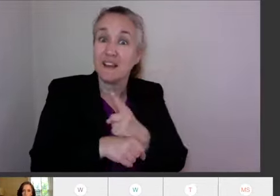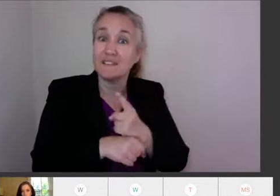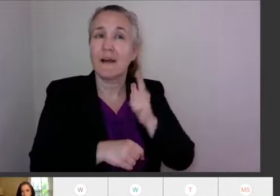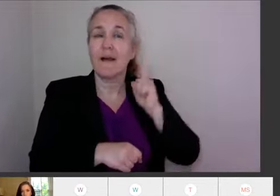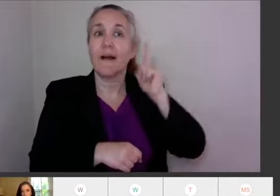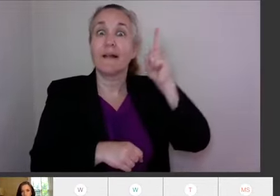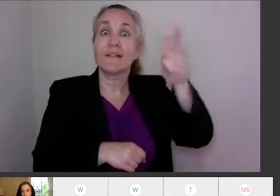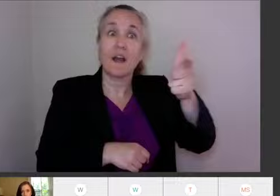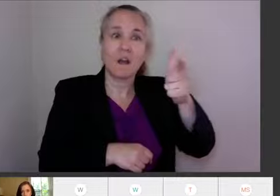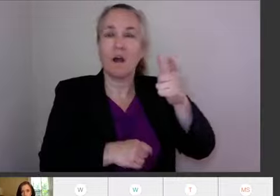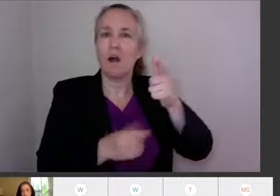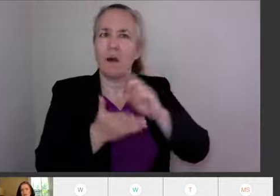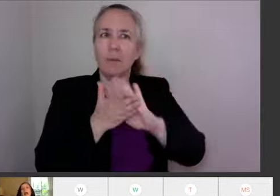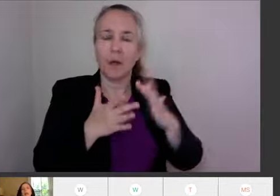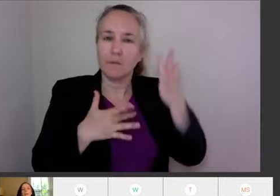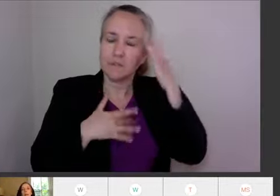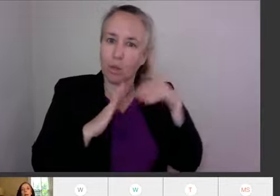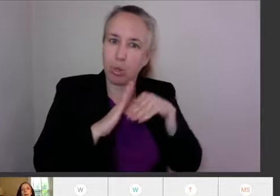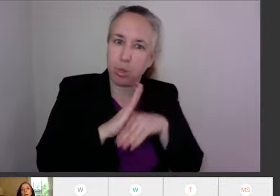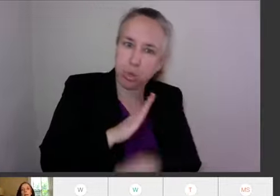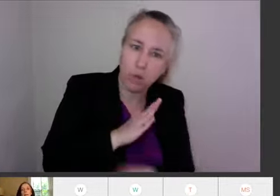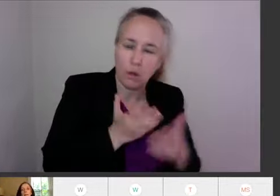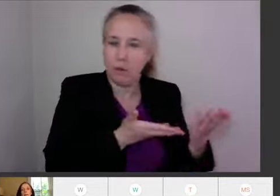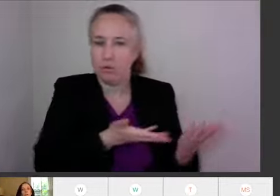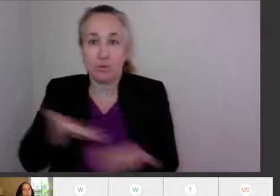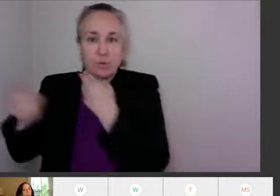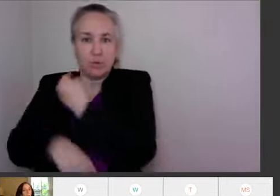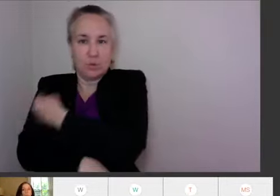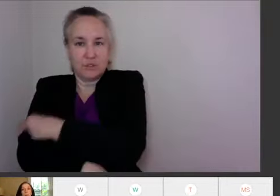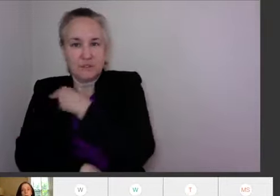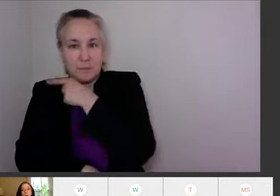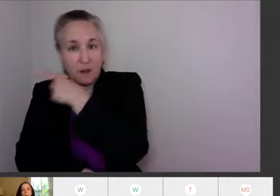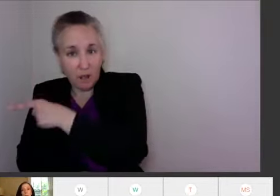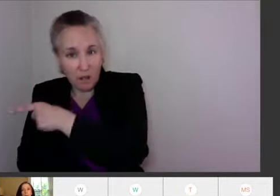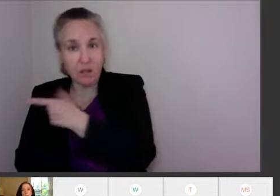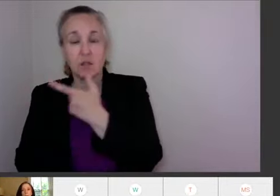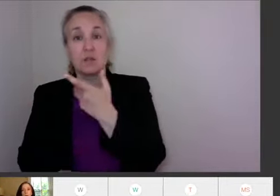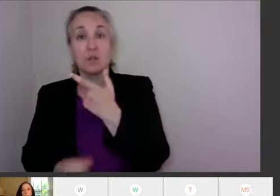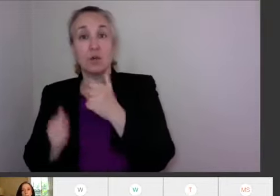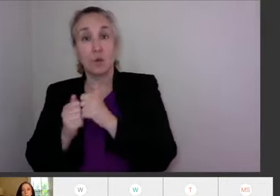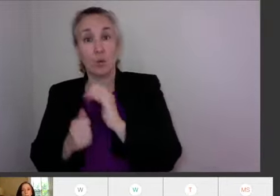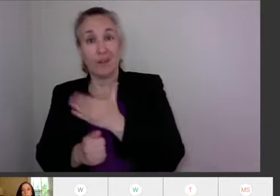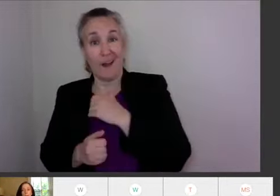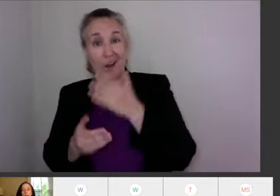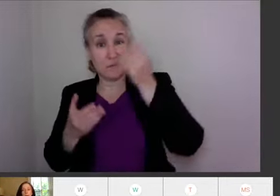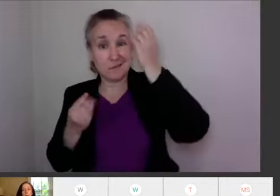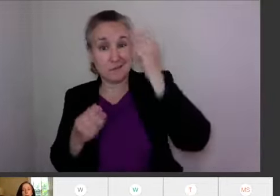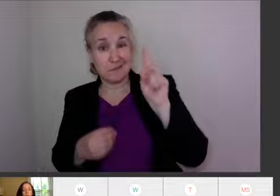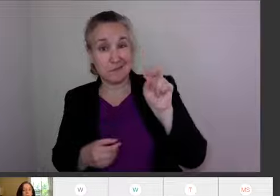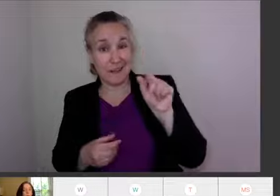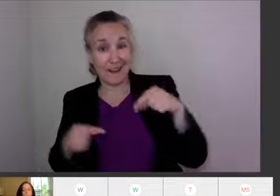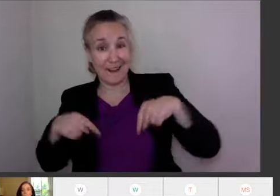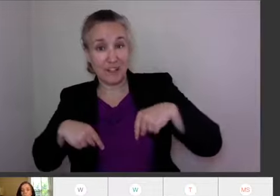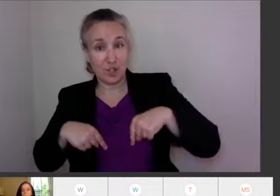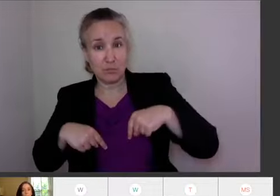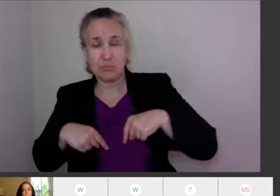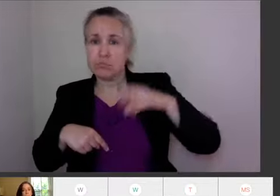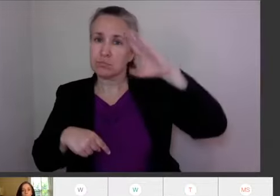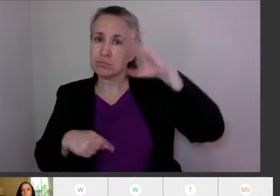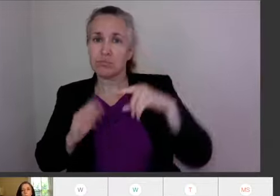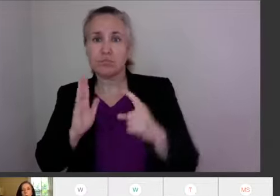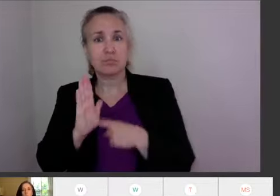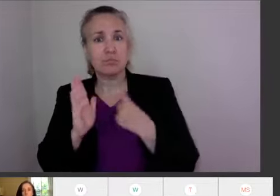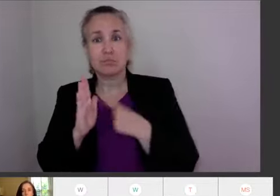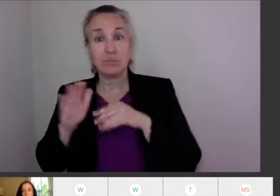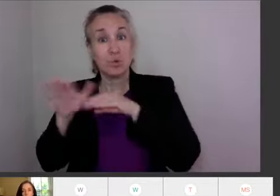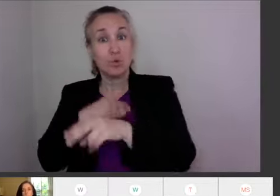when they take a turn for the worse. And then, as we've seen in our own data here in the county, sometimes people are hospitalized